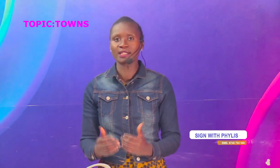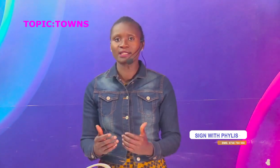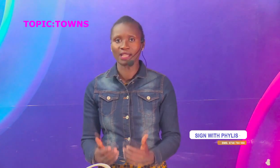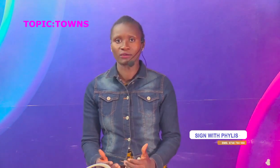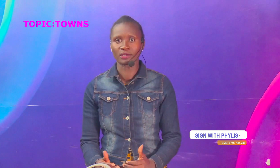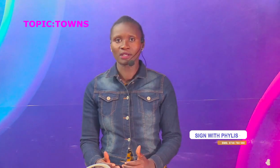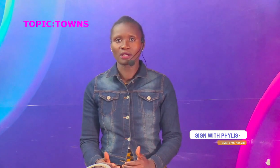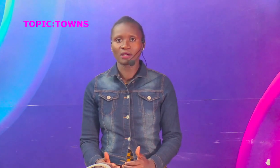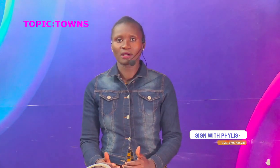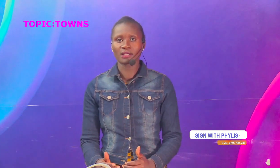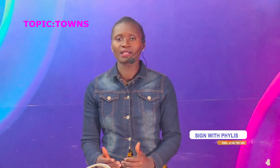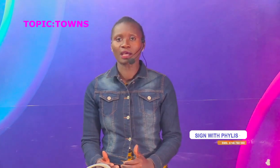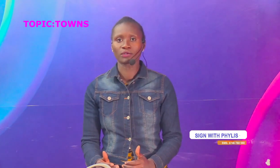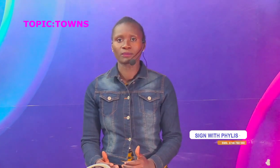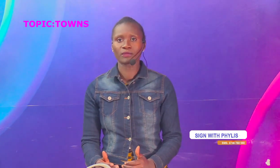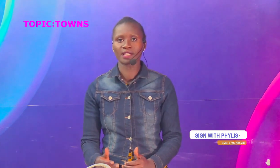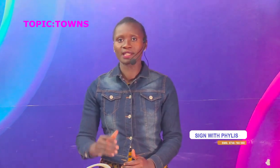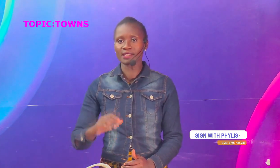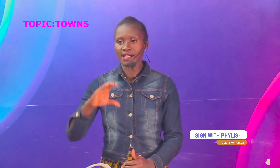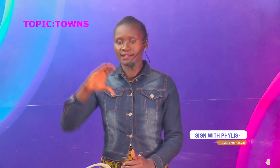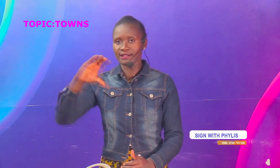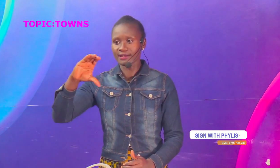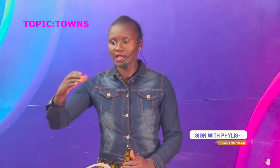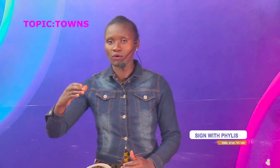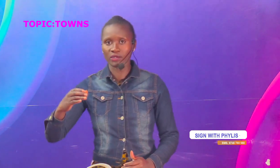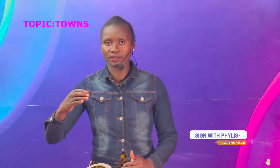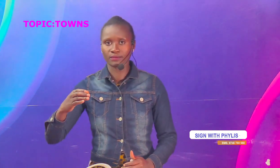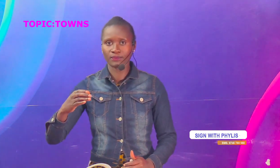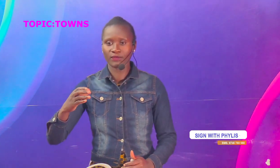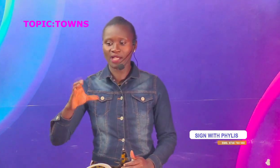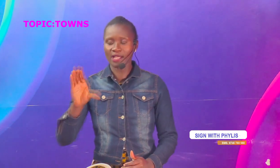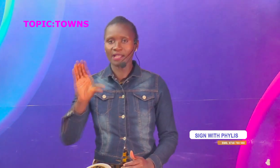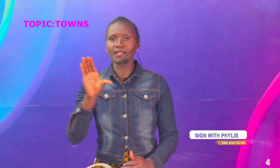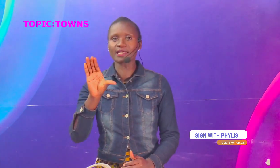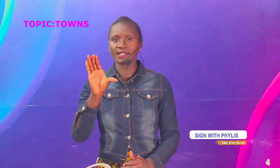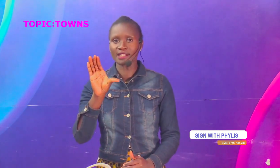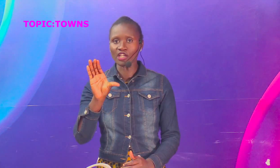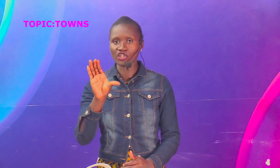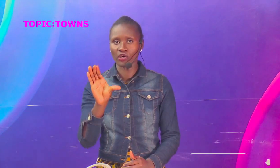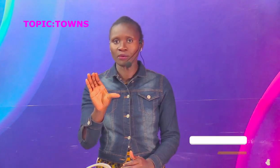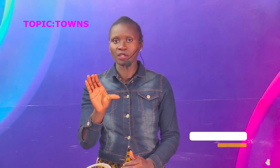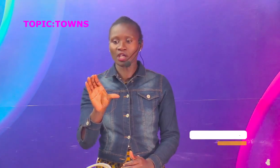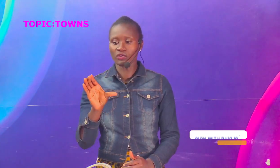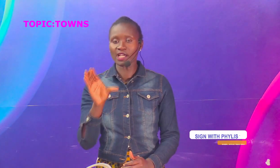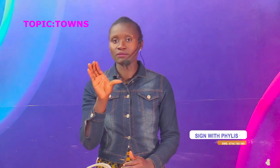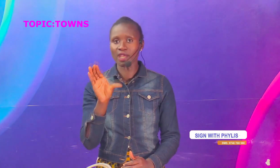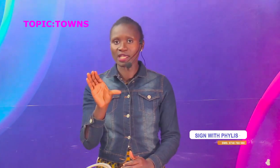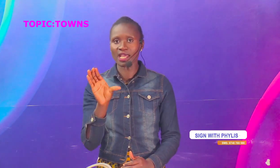town? Town. It is town. This is a C-shaped. You're just making a